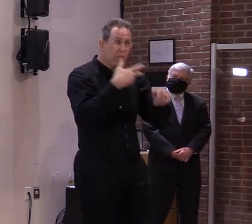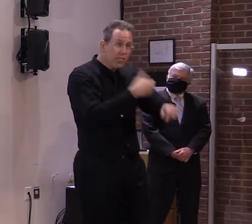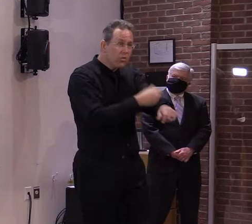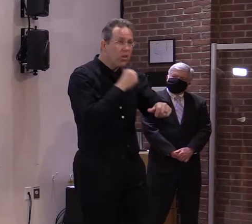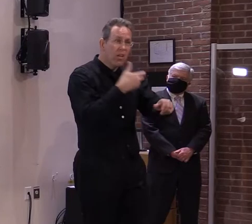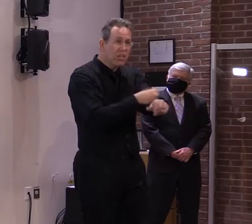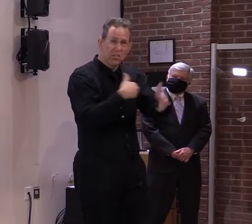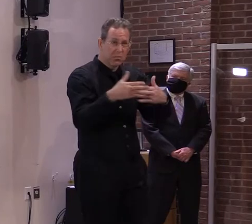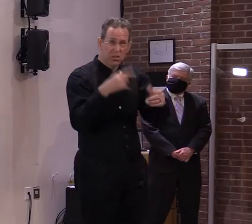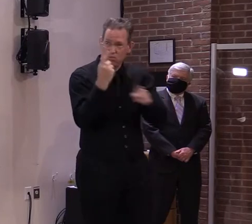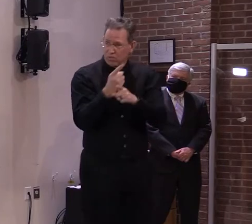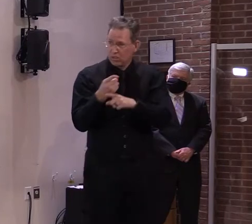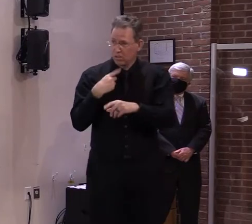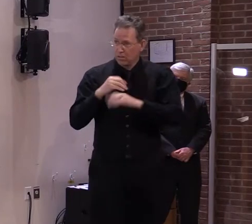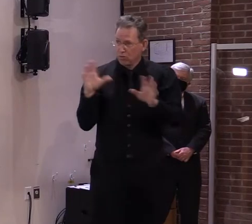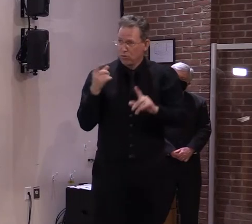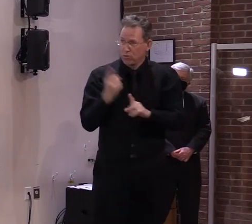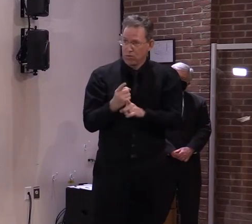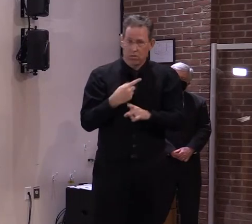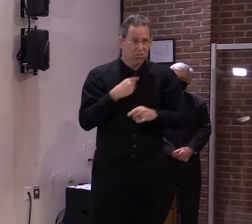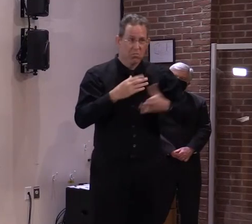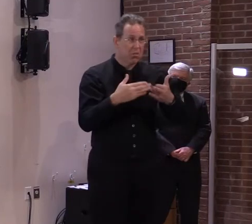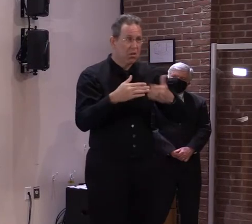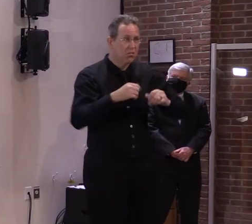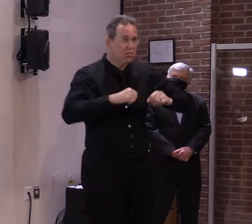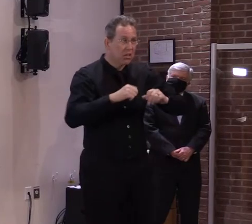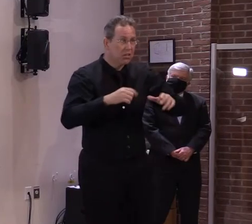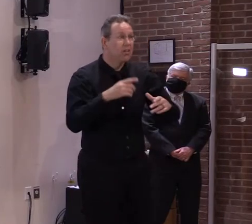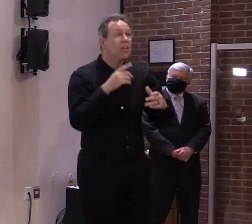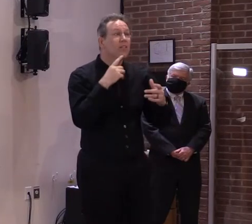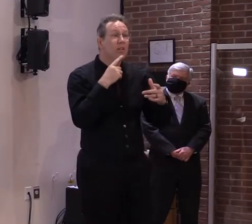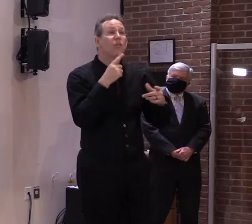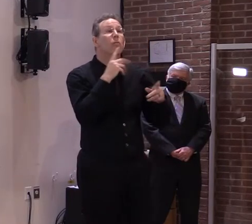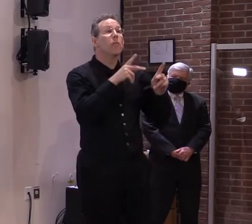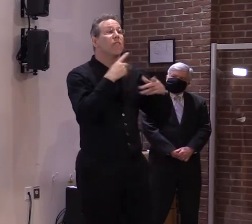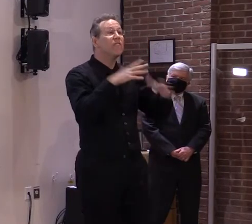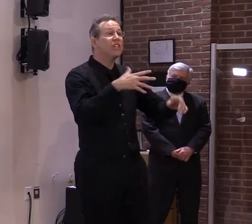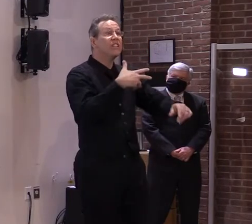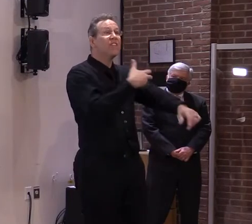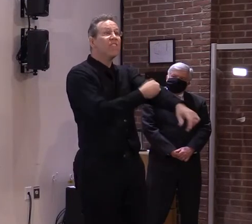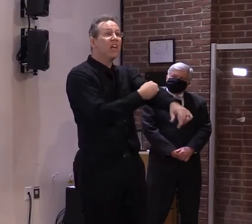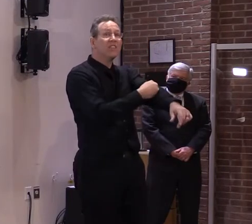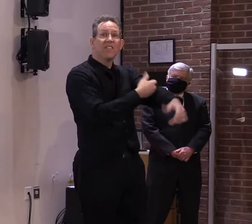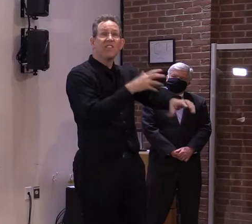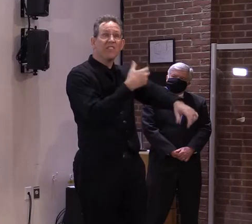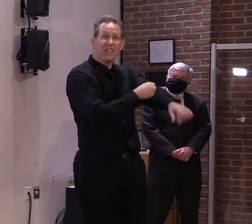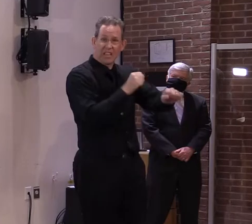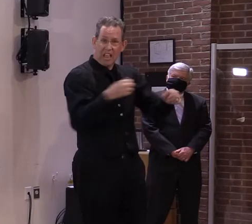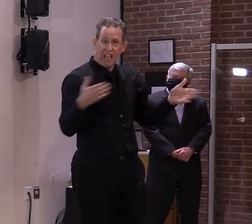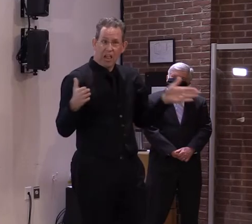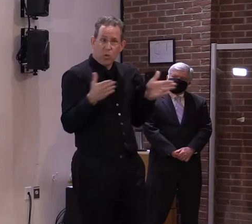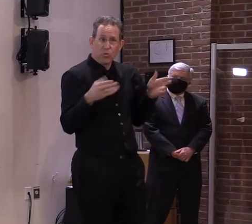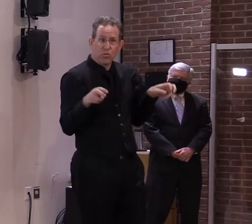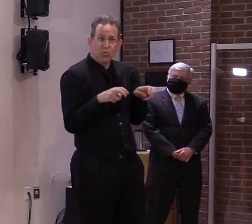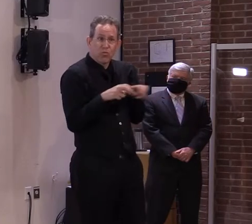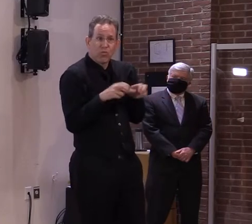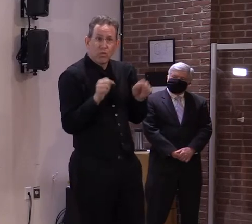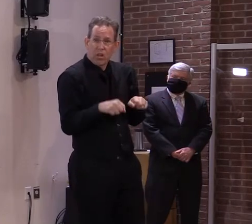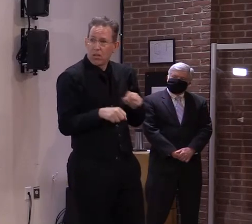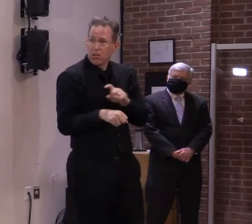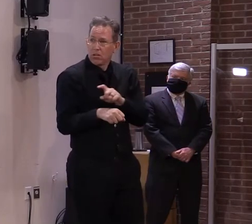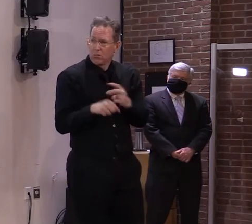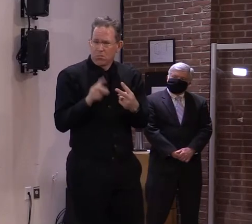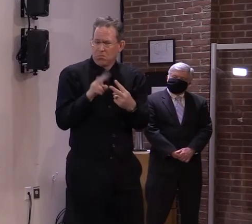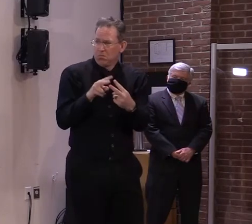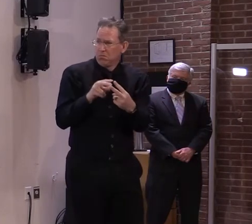Even vaccinated people would still have to be meet the spacing requirements? Yes. For right now,